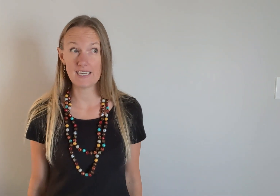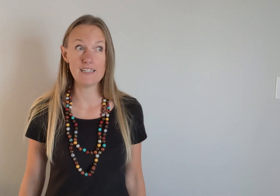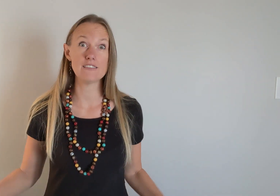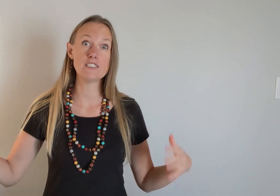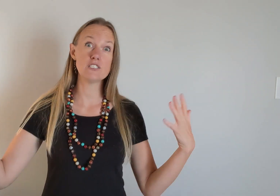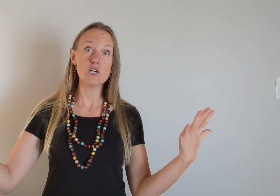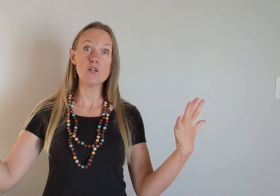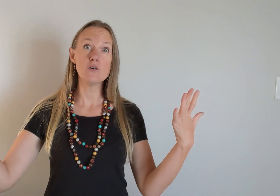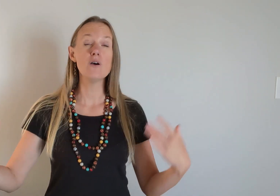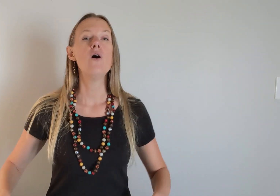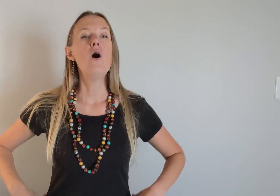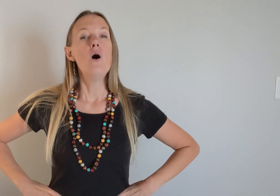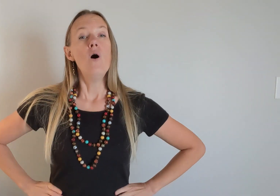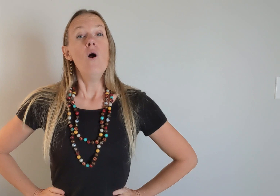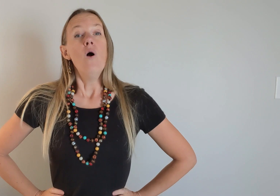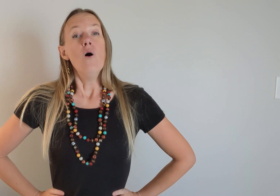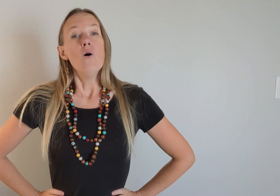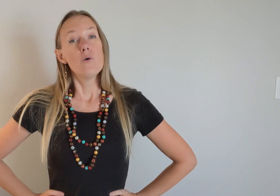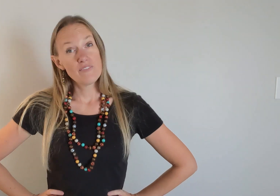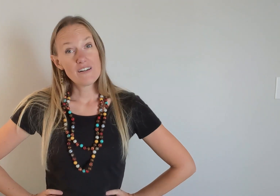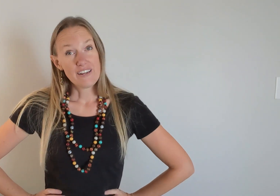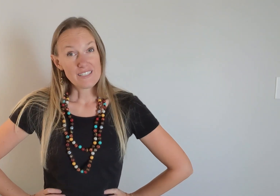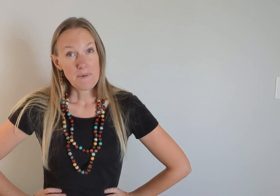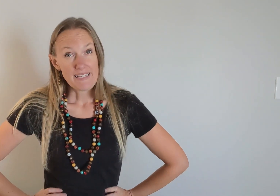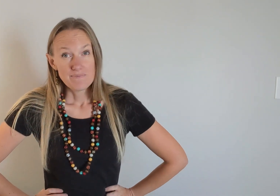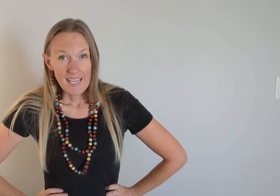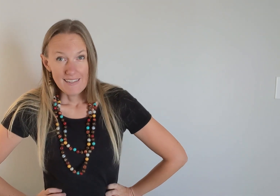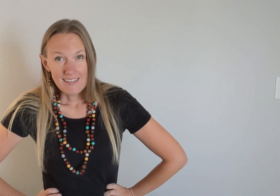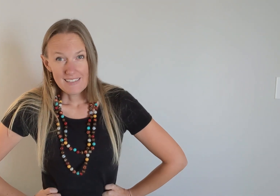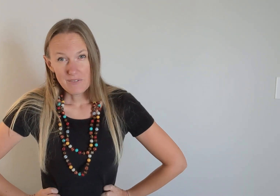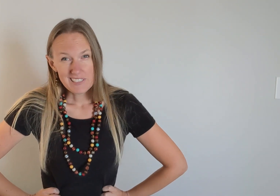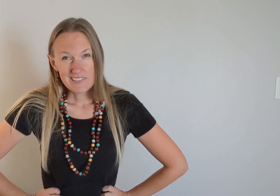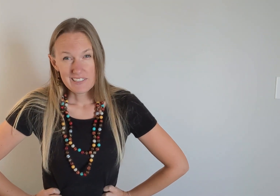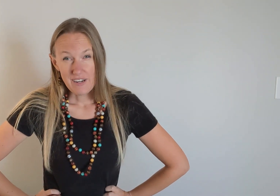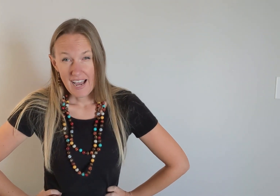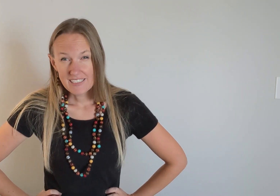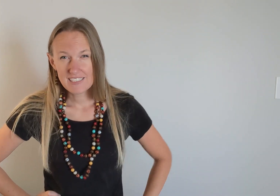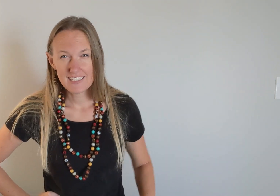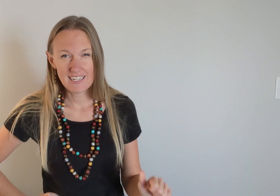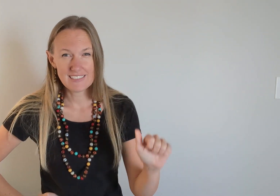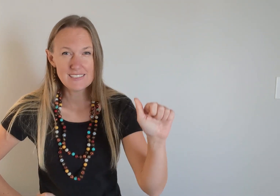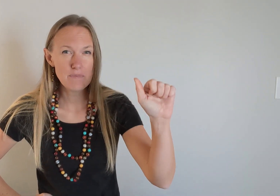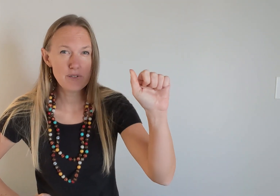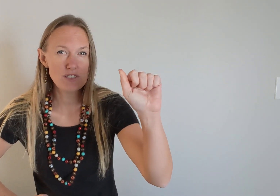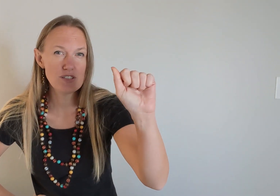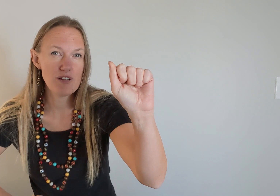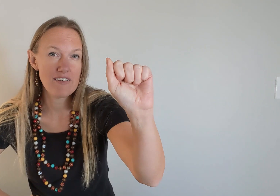ASL. So we've got to fingerspell it. Okay, luckily we're just going to do ash, nice and simple. So you have